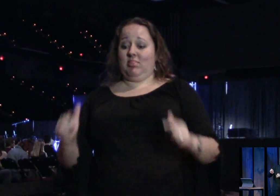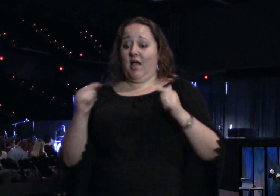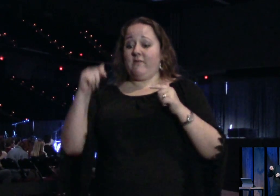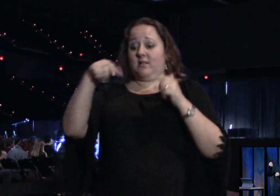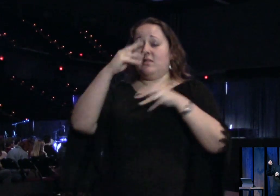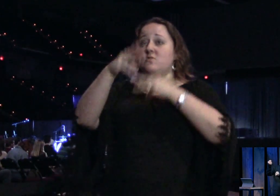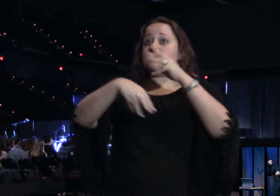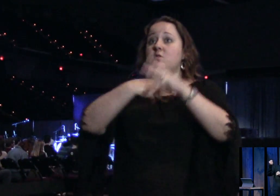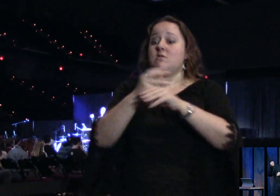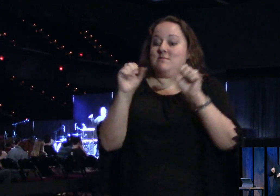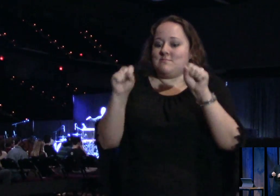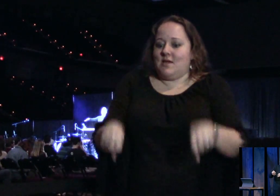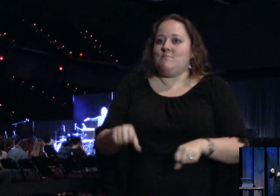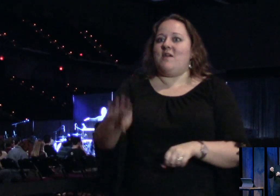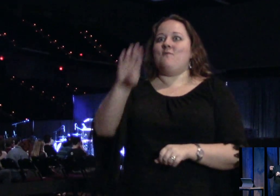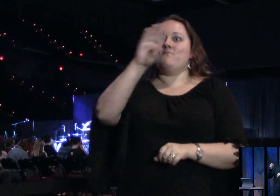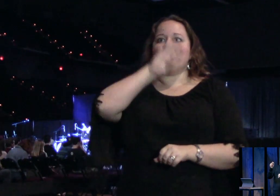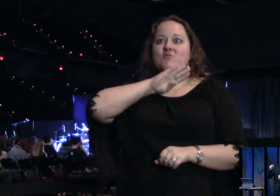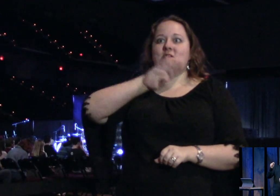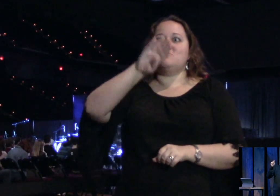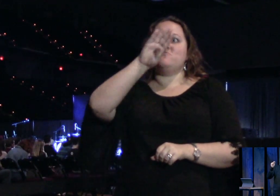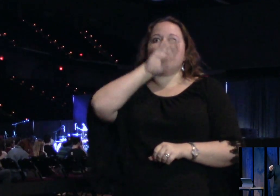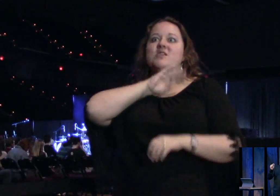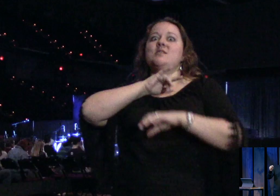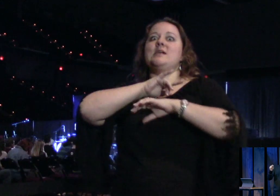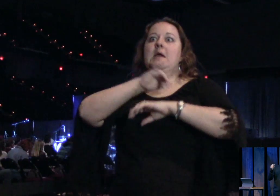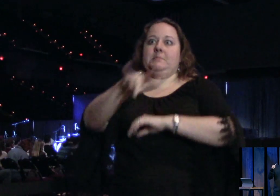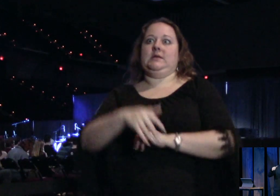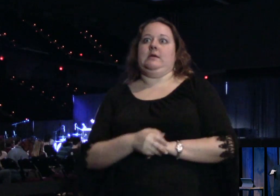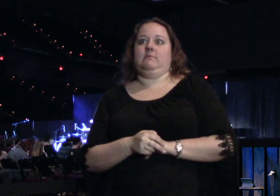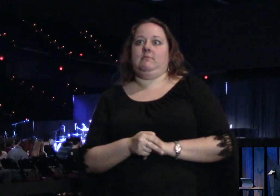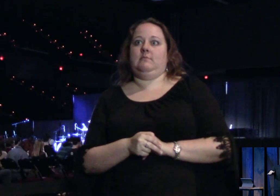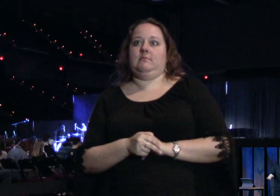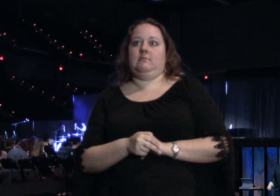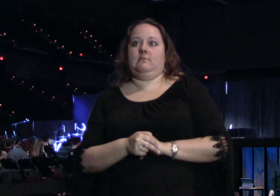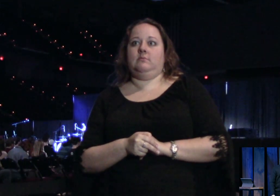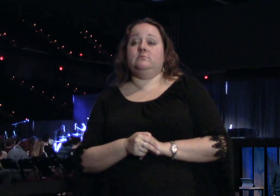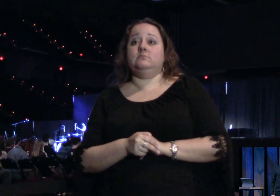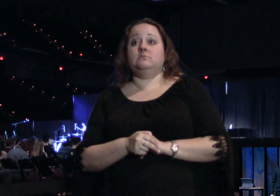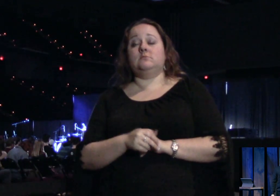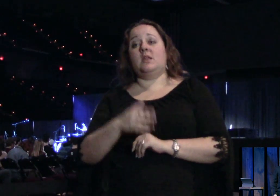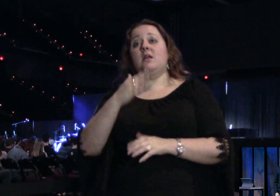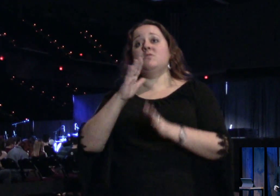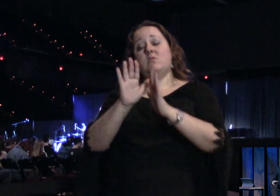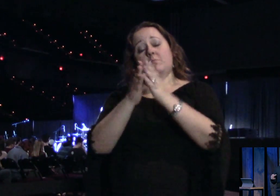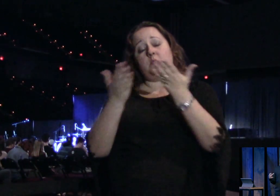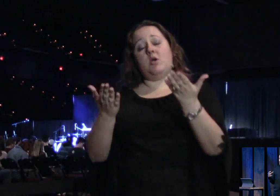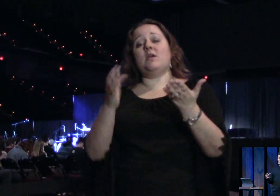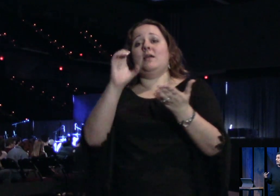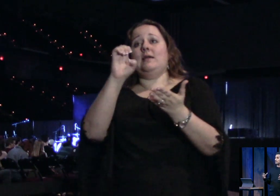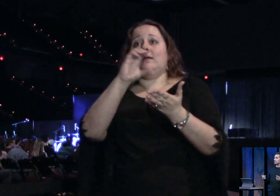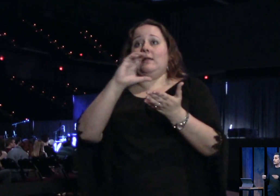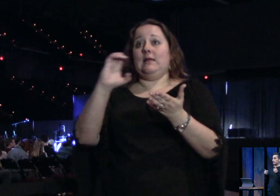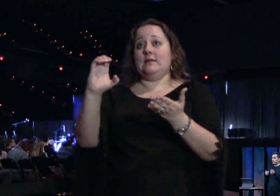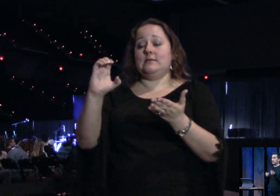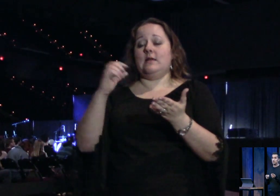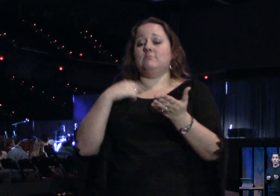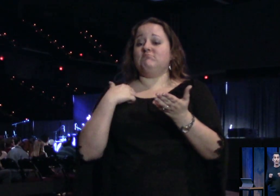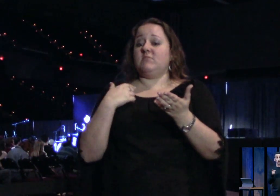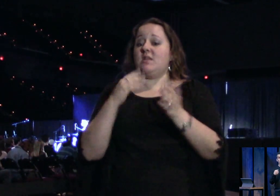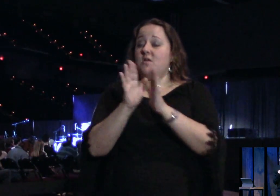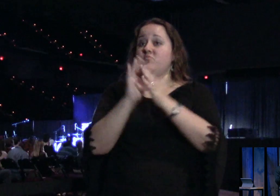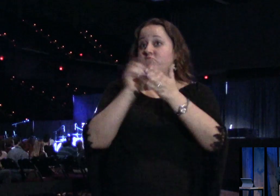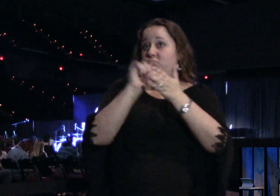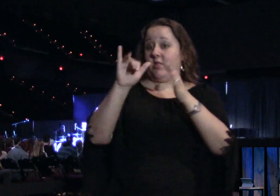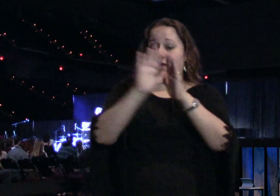that life in this world can be frustratingly empty. So the book of Ecclesiastes exists so